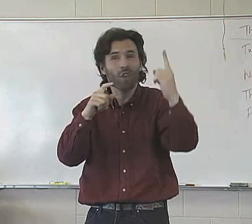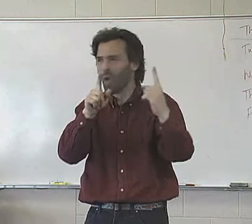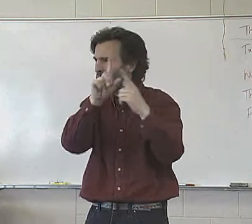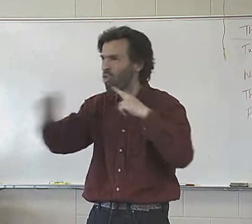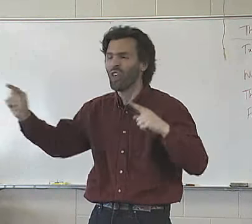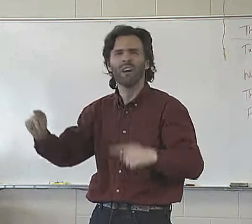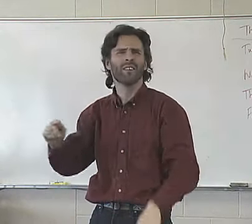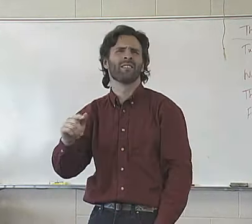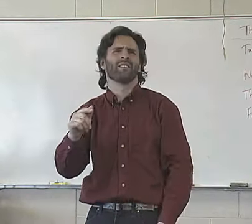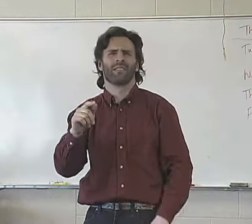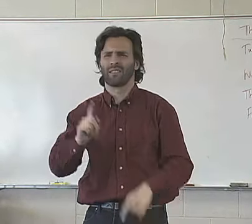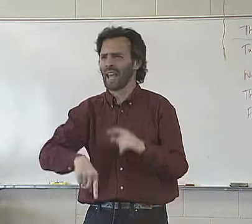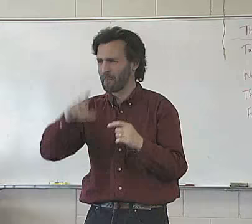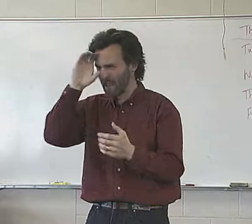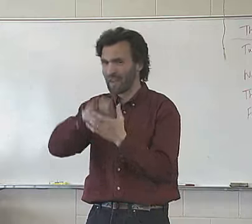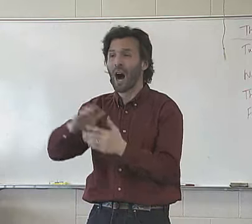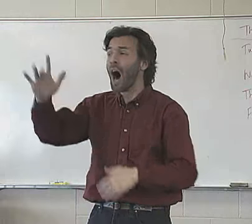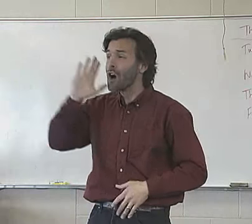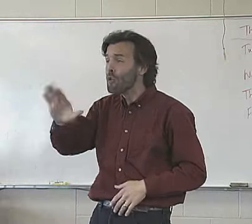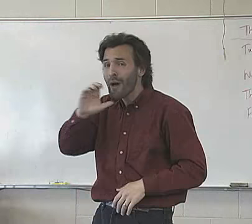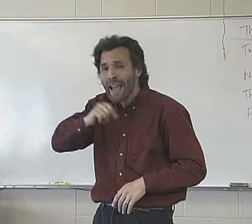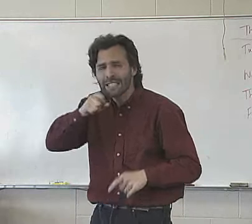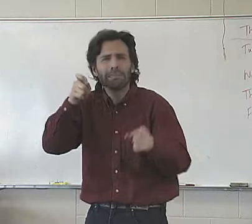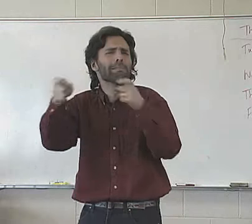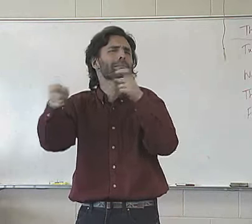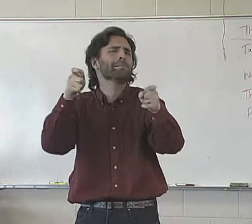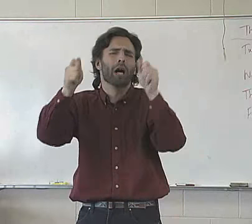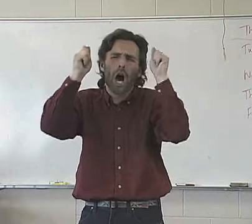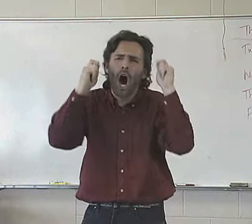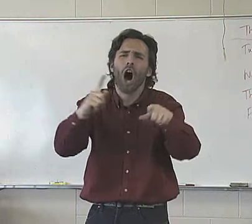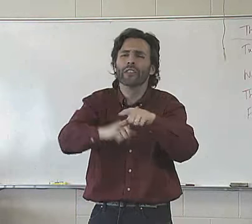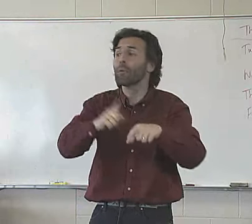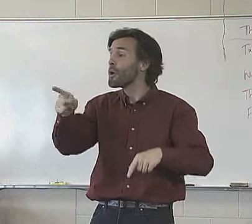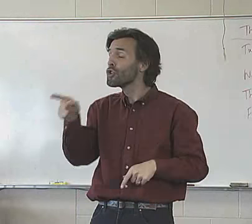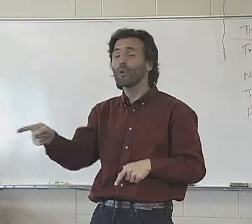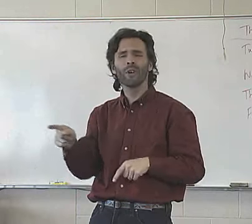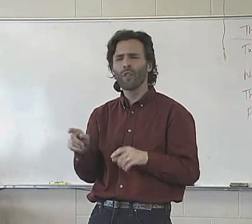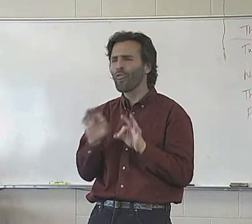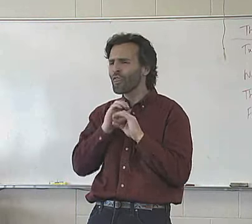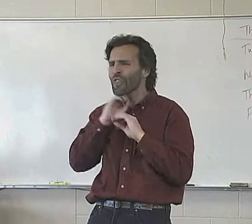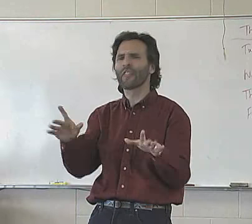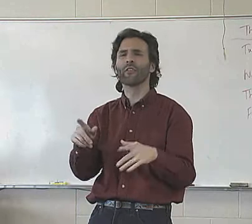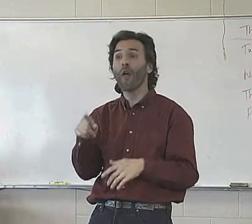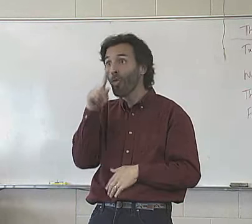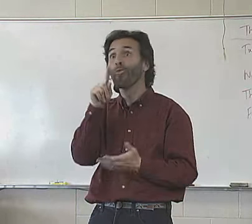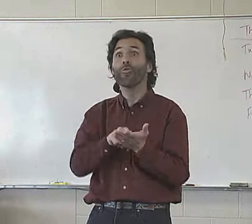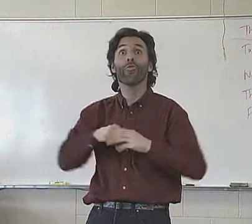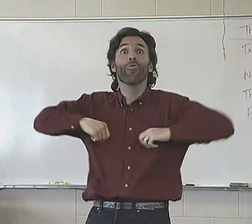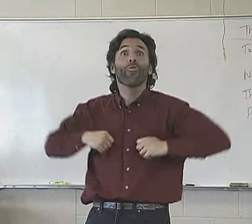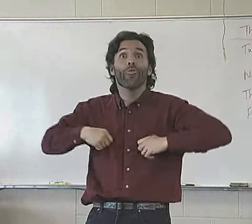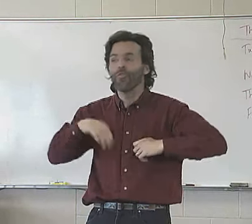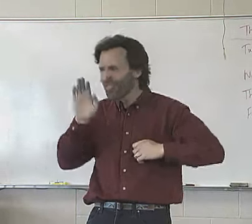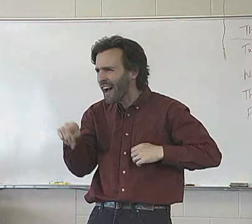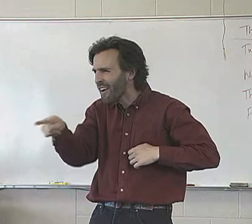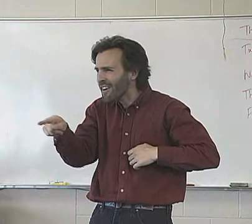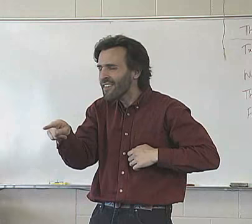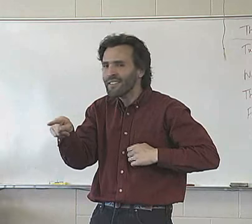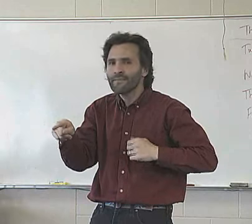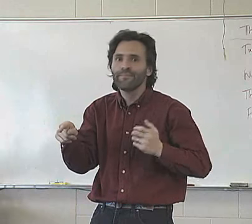it. You know, when I was your age, I dealt with those creatures all the time, but you're nothing but a chicken. Oh, wasn't too much he could say, so